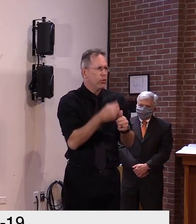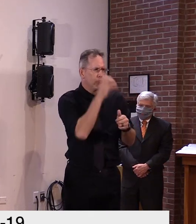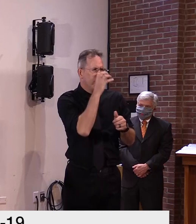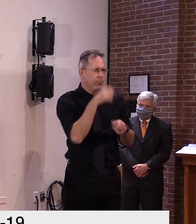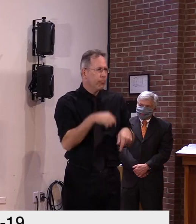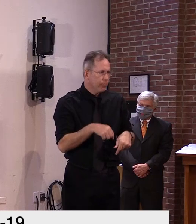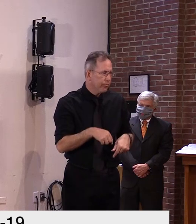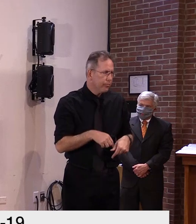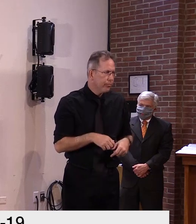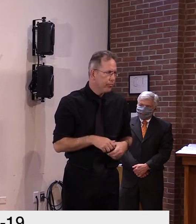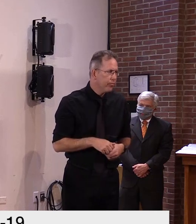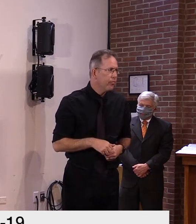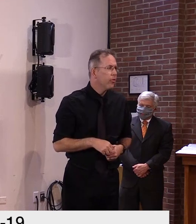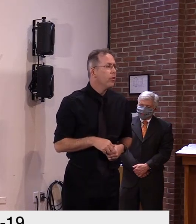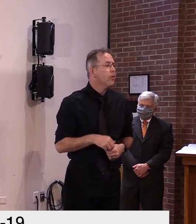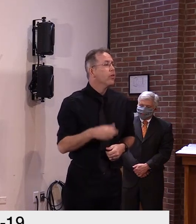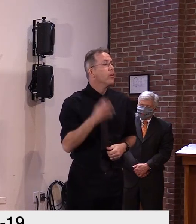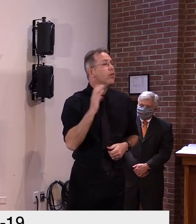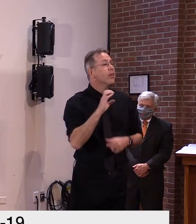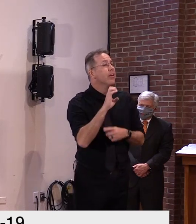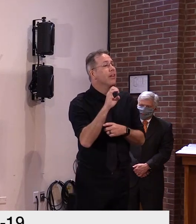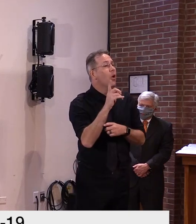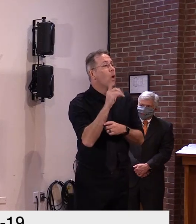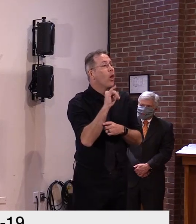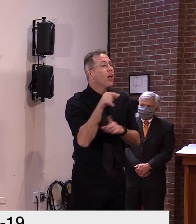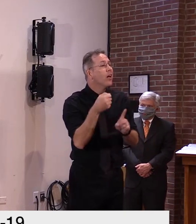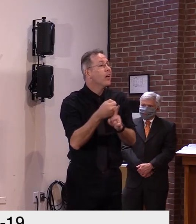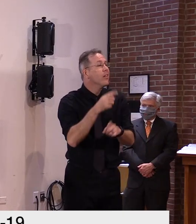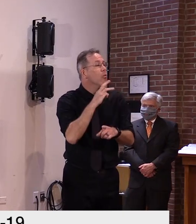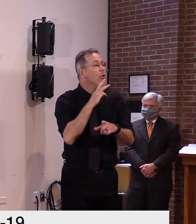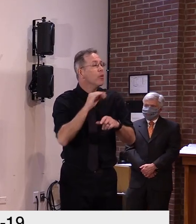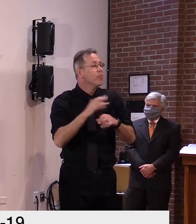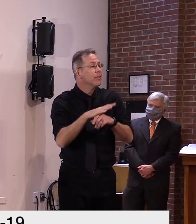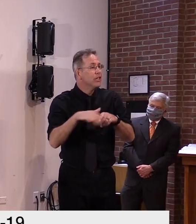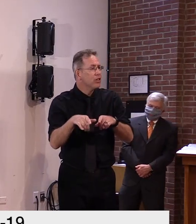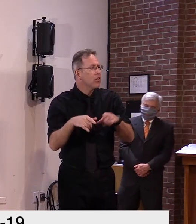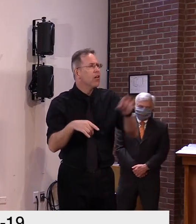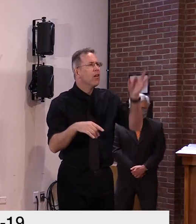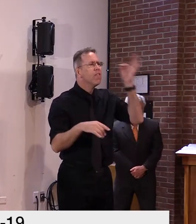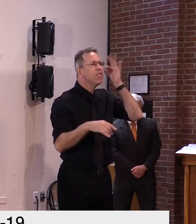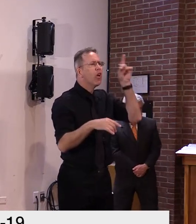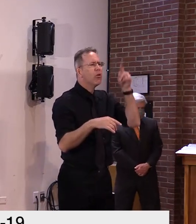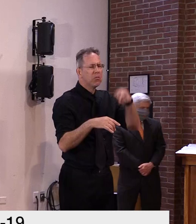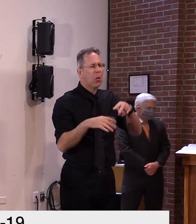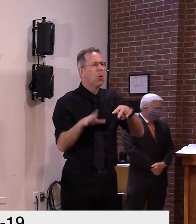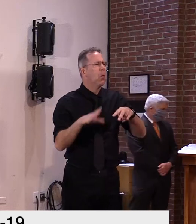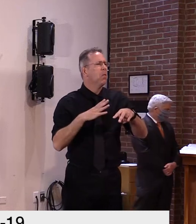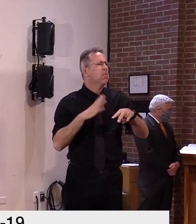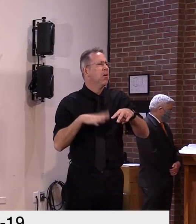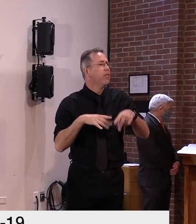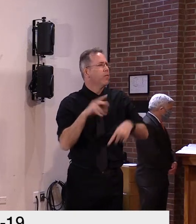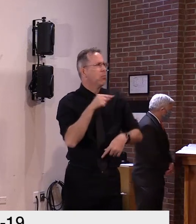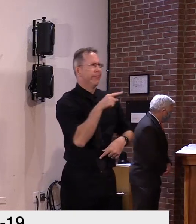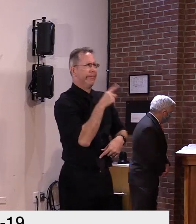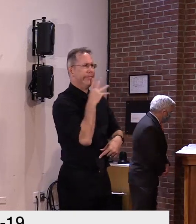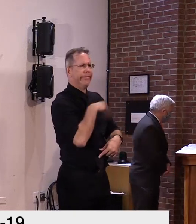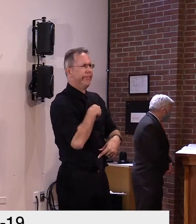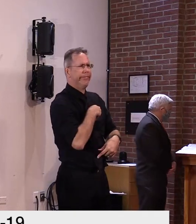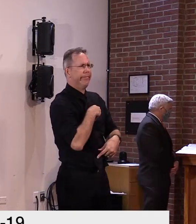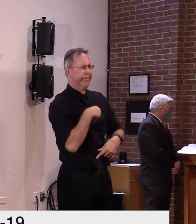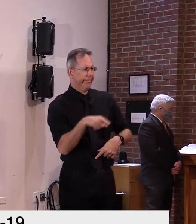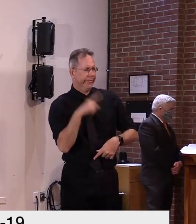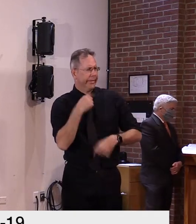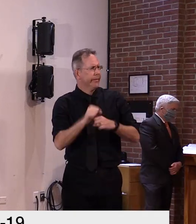went through with E. coli, but certainly for this, our stance is much stricter. Much more similar to what we did with lead